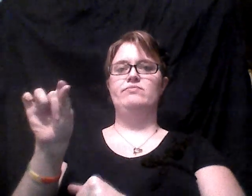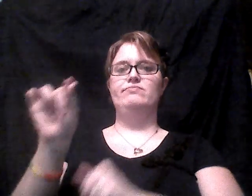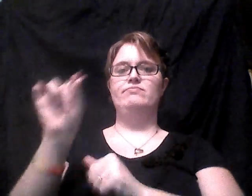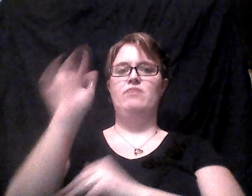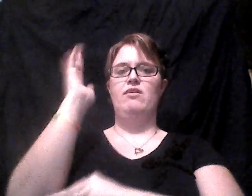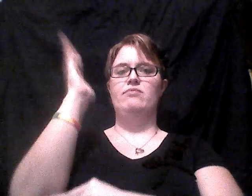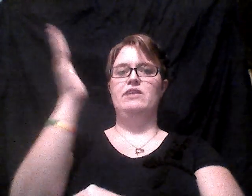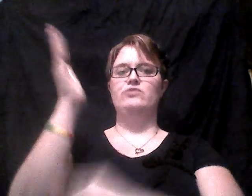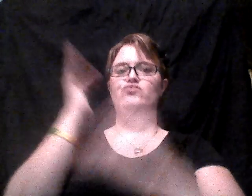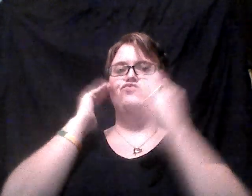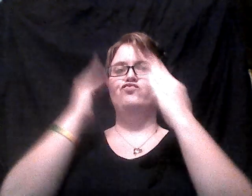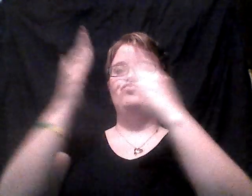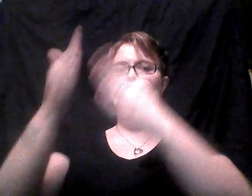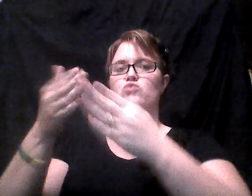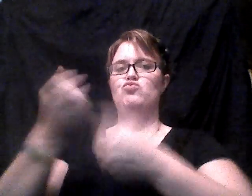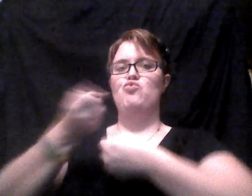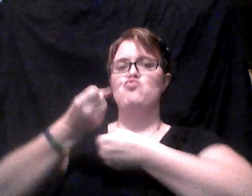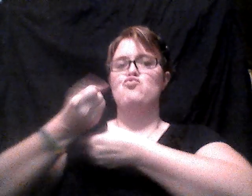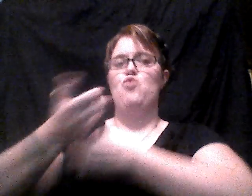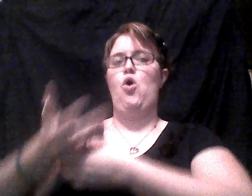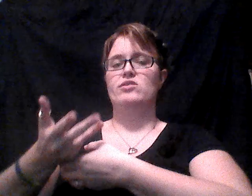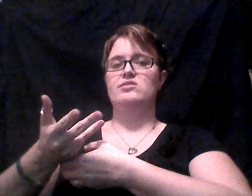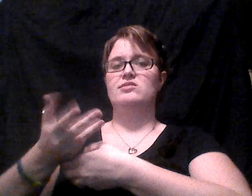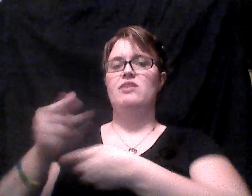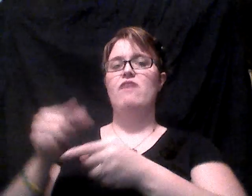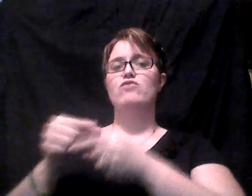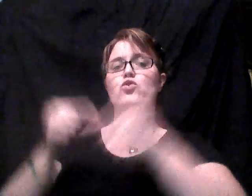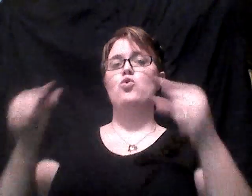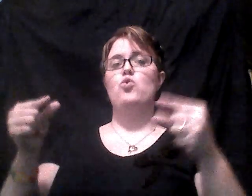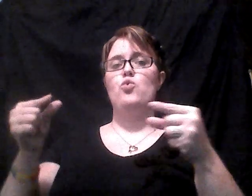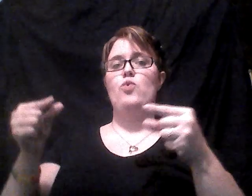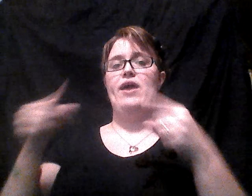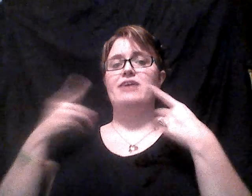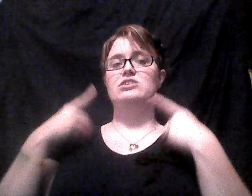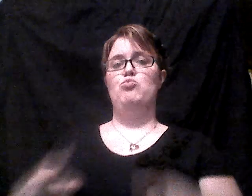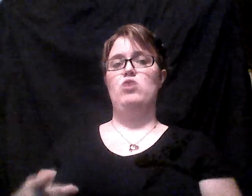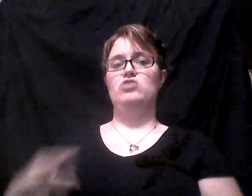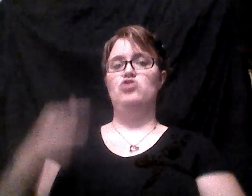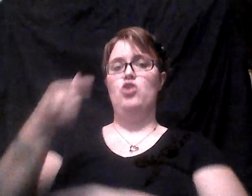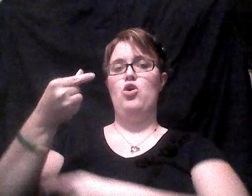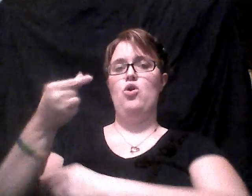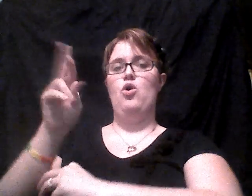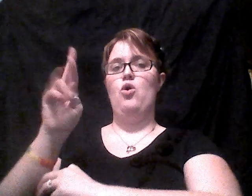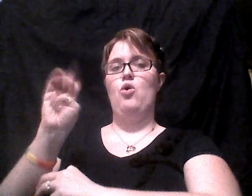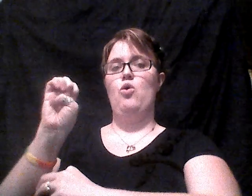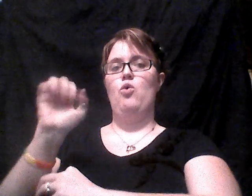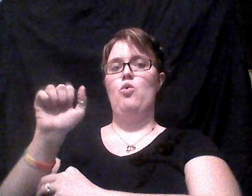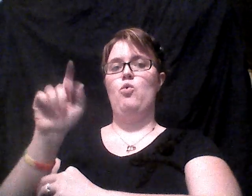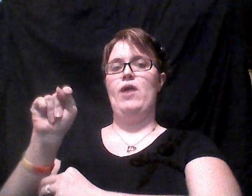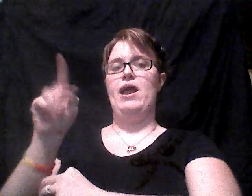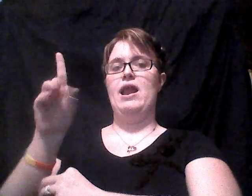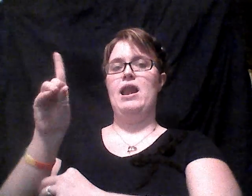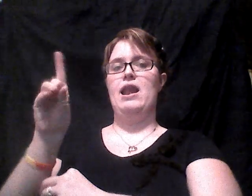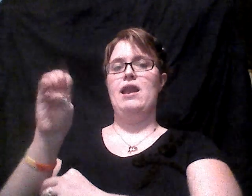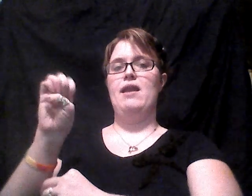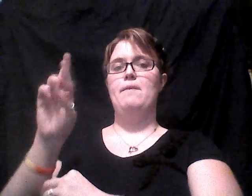causes of the Great Depression. I guess that's our essential question. What are the causes of the Great Depression? And we'll talk a little bit about the Great Depression, but